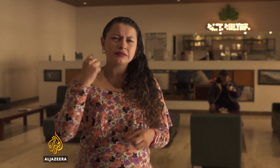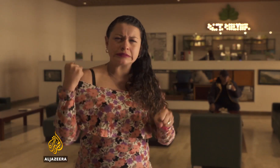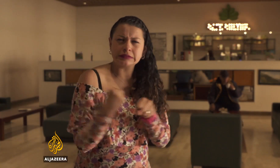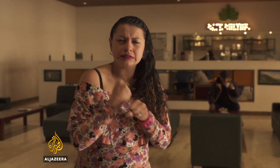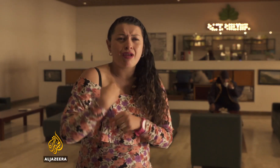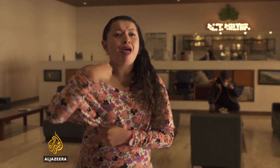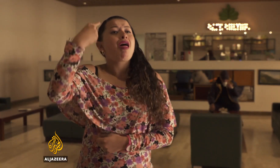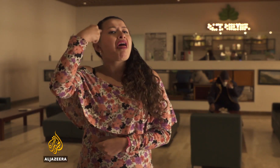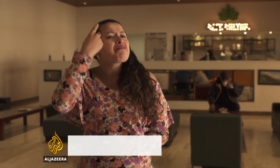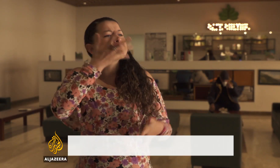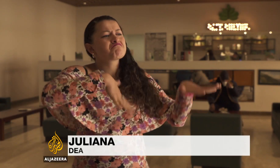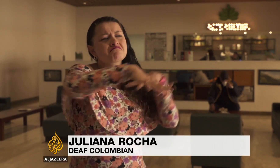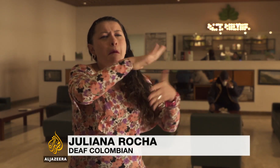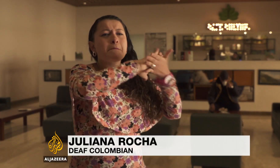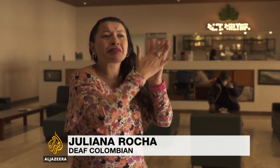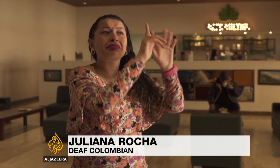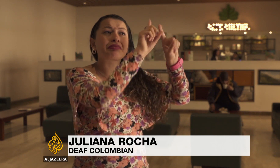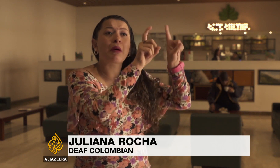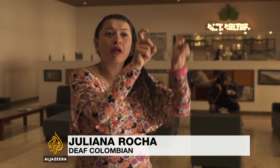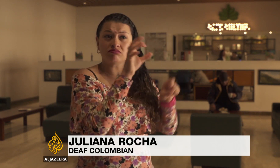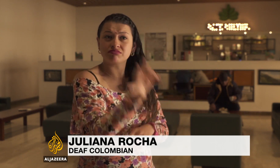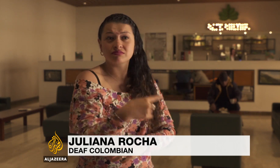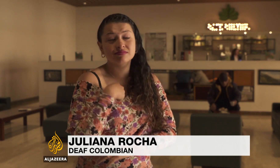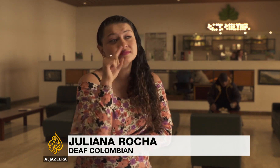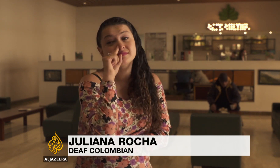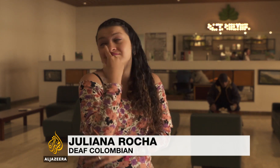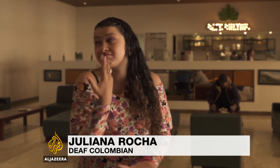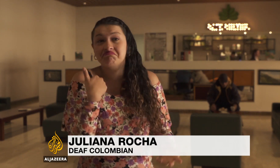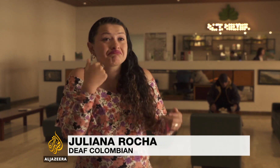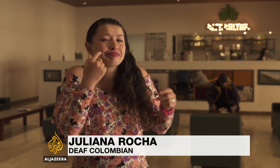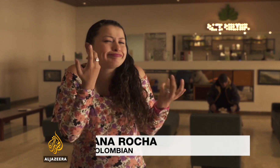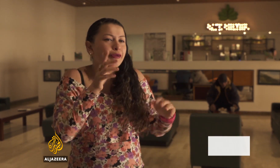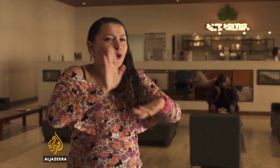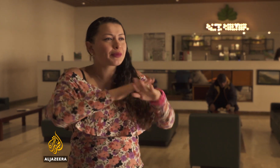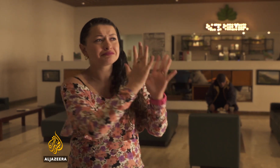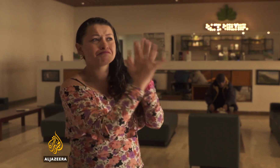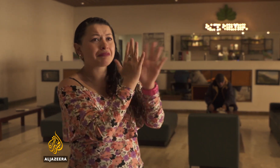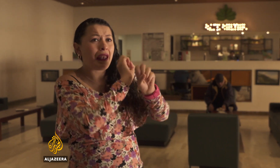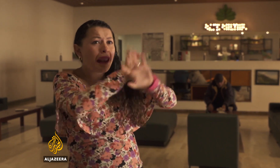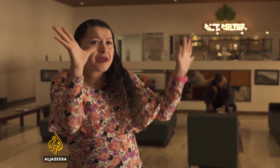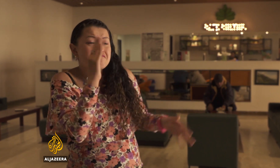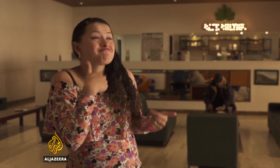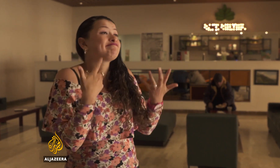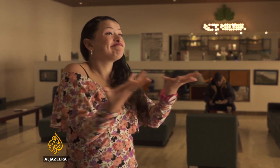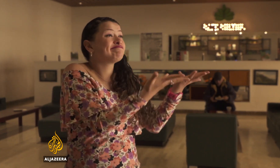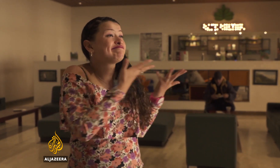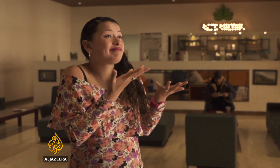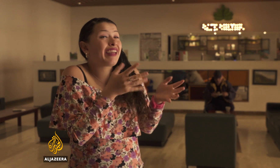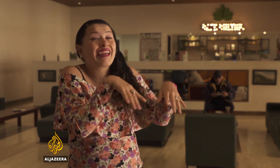JULIANA I had no knowledge of the context of peace. It seemed like a boring issue. What the country was living didn't interest me because I couldn't understand it.